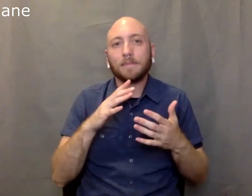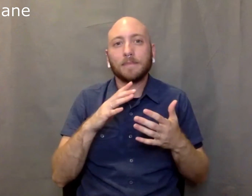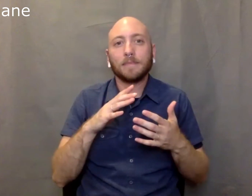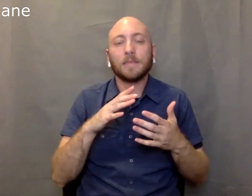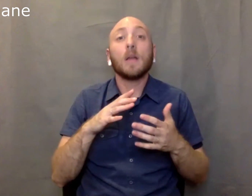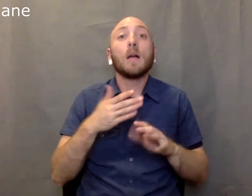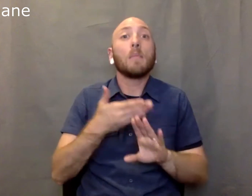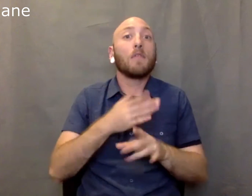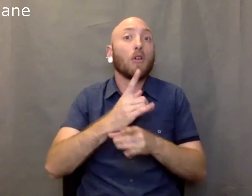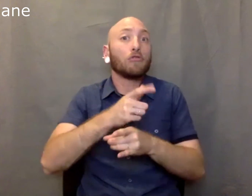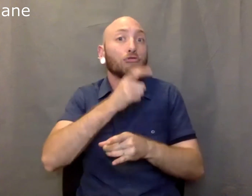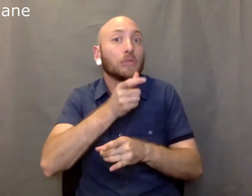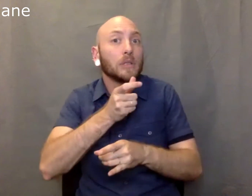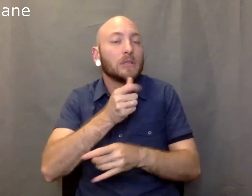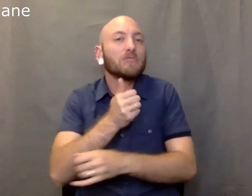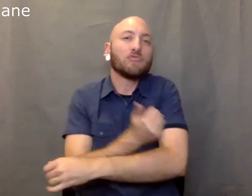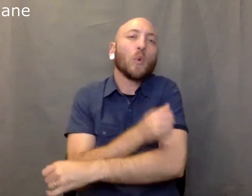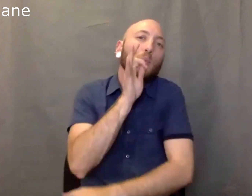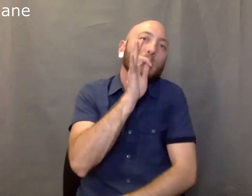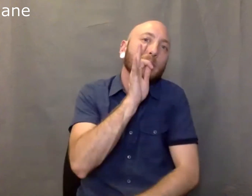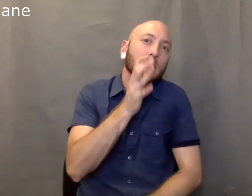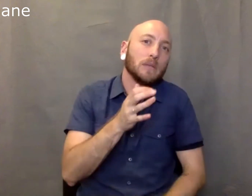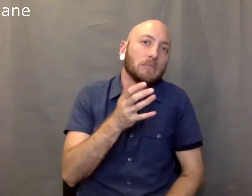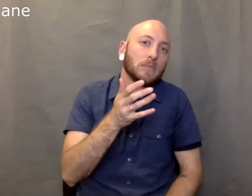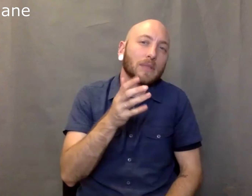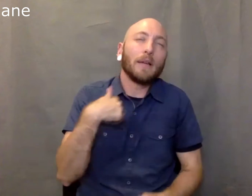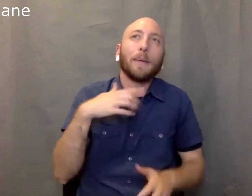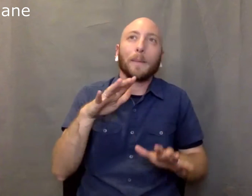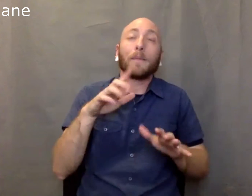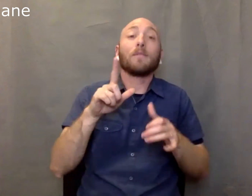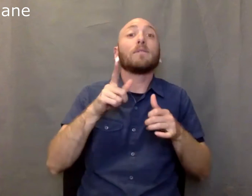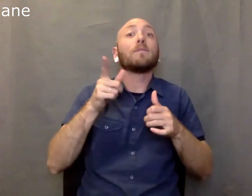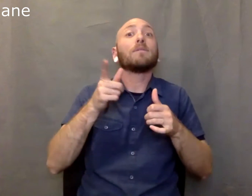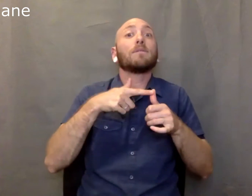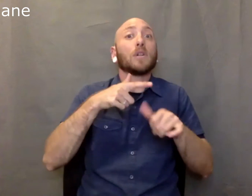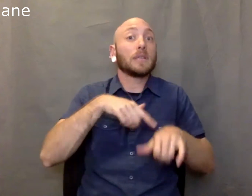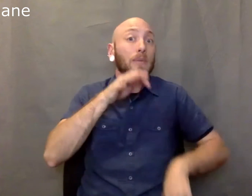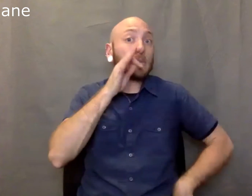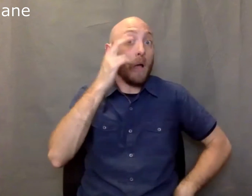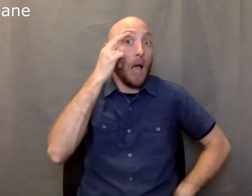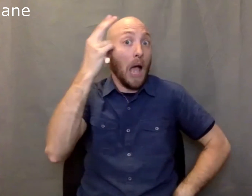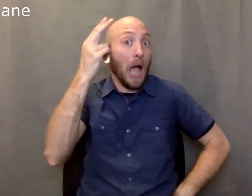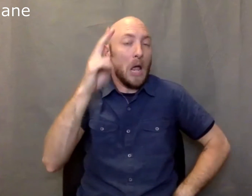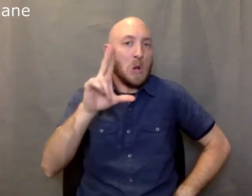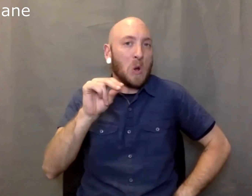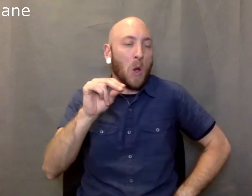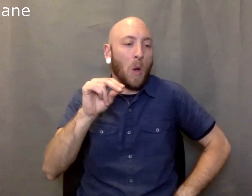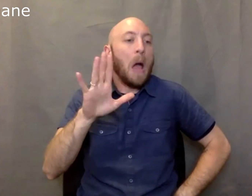Like I was just smoking weed. I remember actually the first time I smoked, I didn't get high, but I pretended to be just so I could look